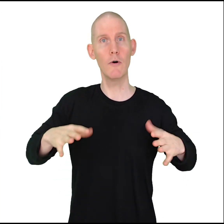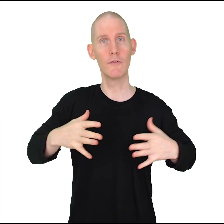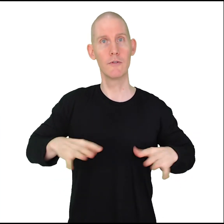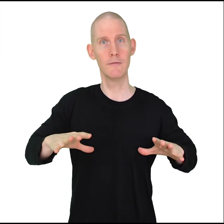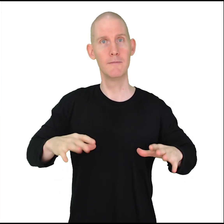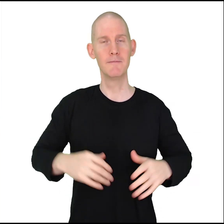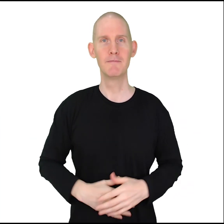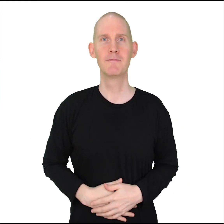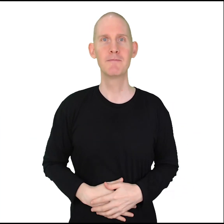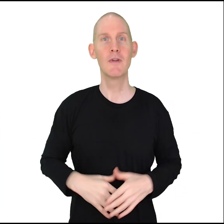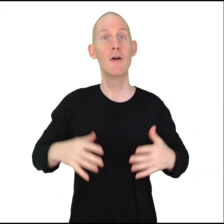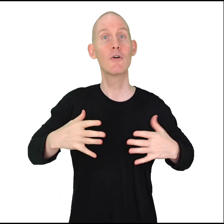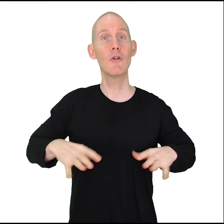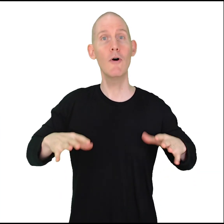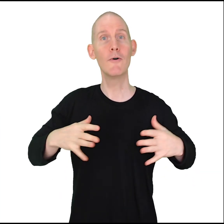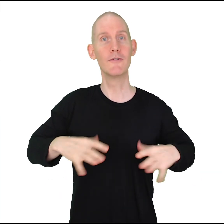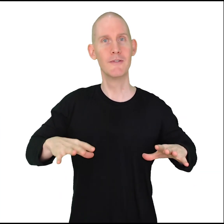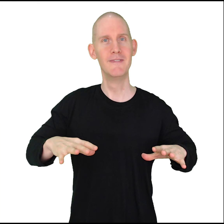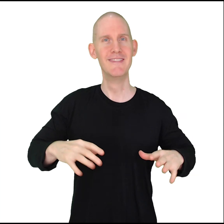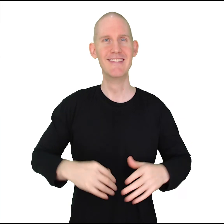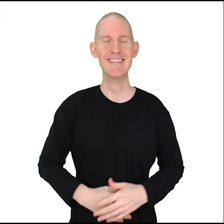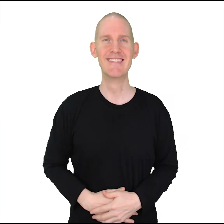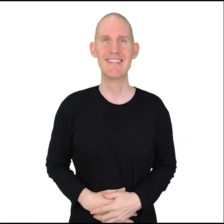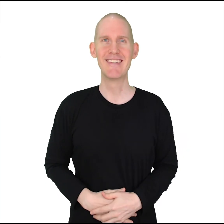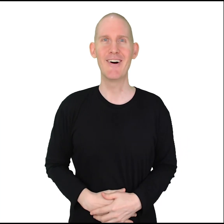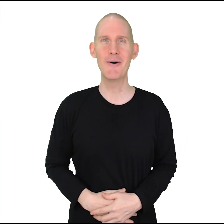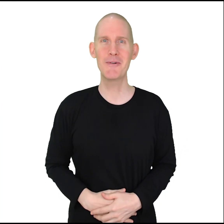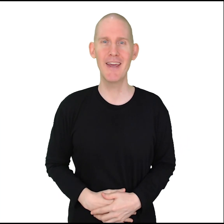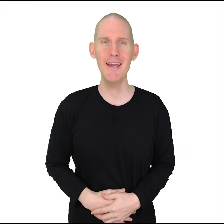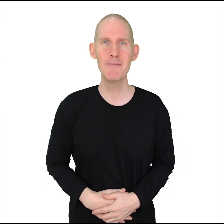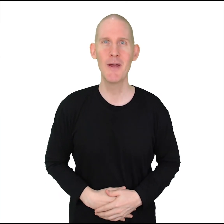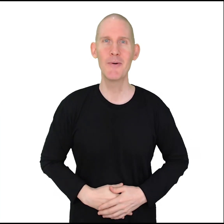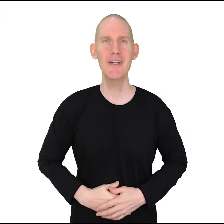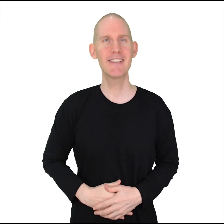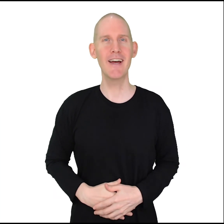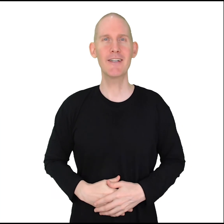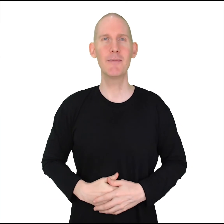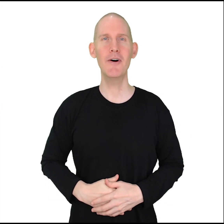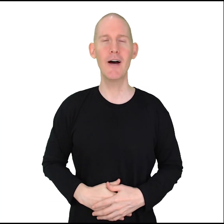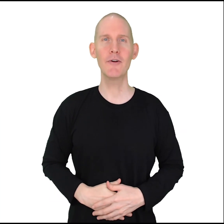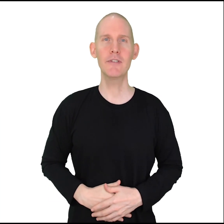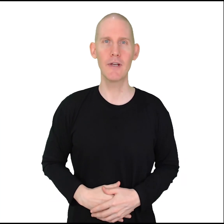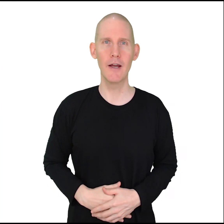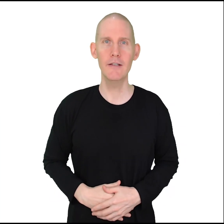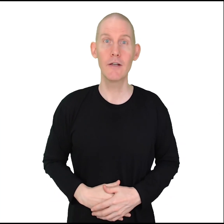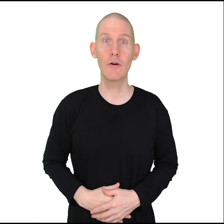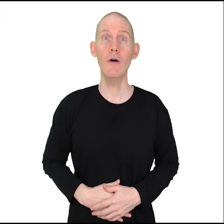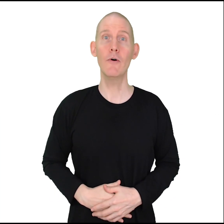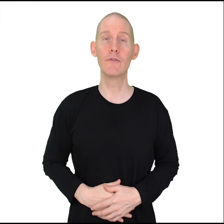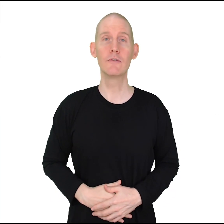Clothes. Clothes. Okay, we just talked about how to sign clothes.